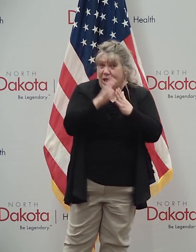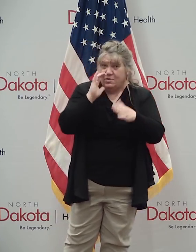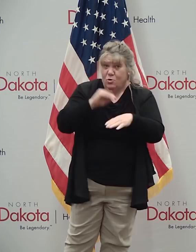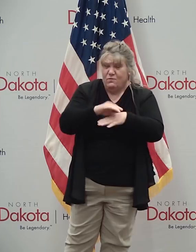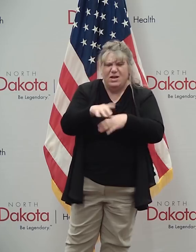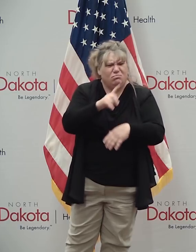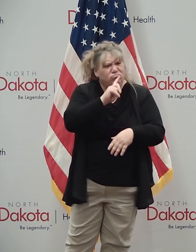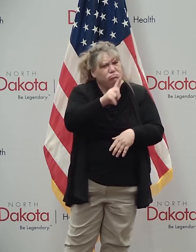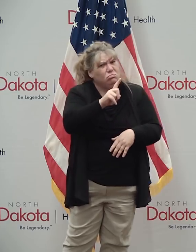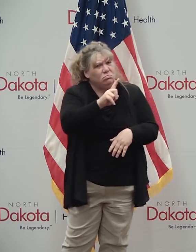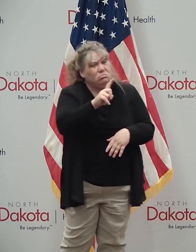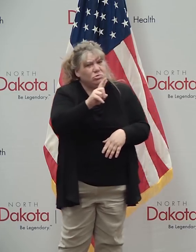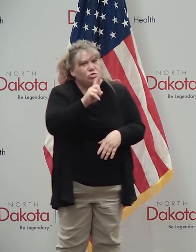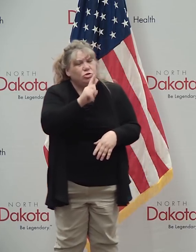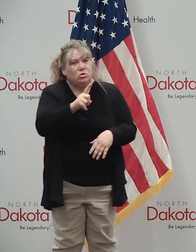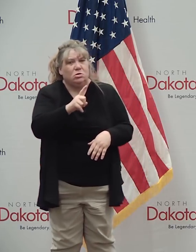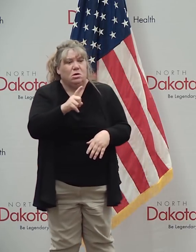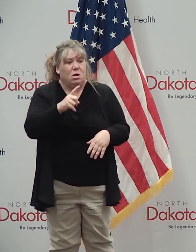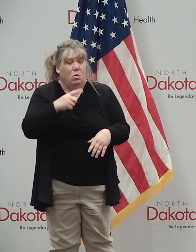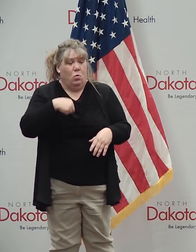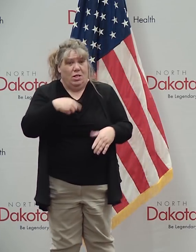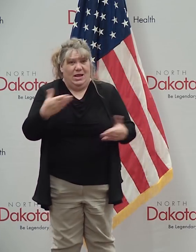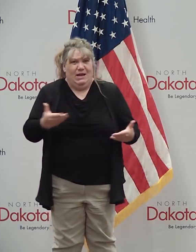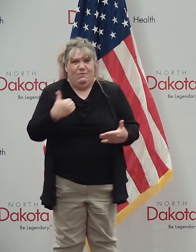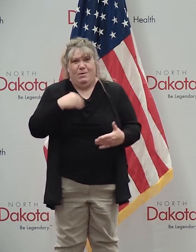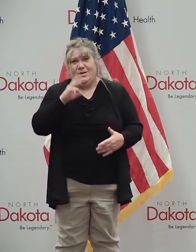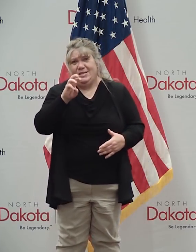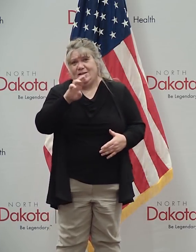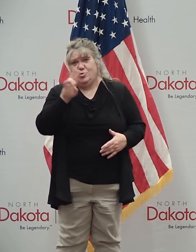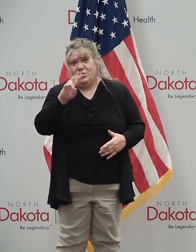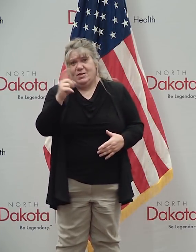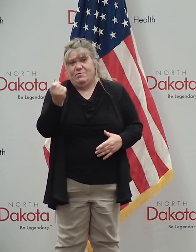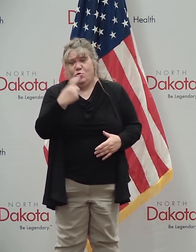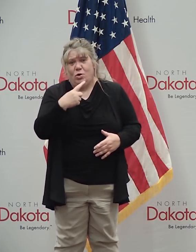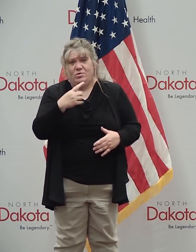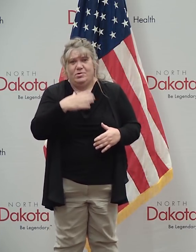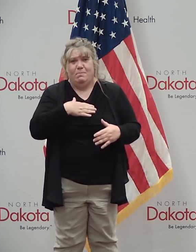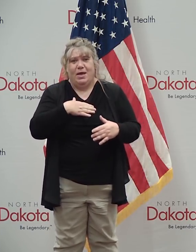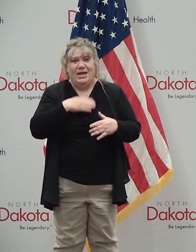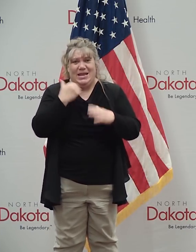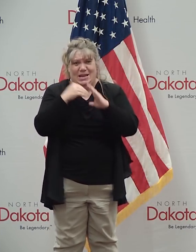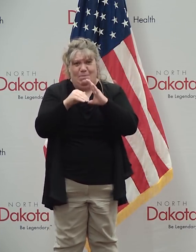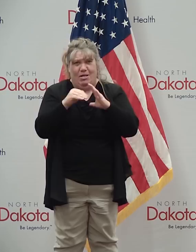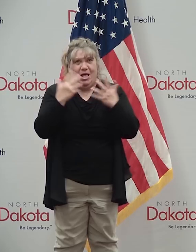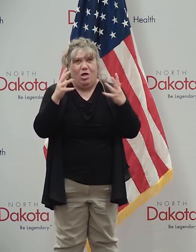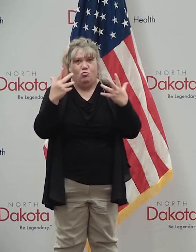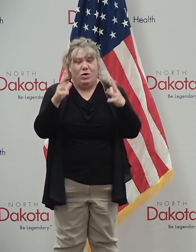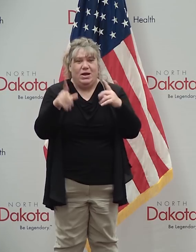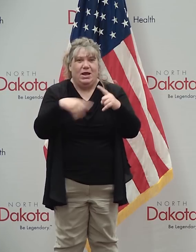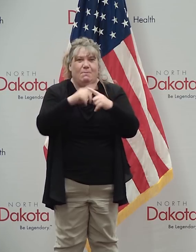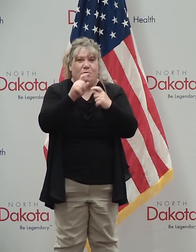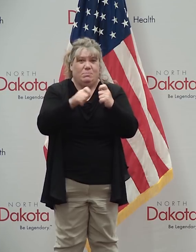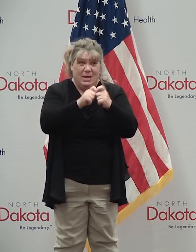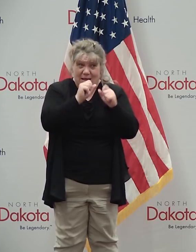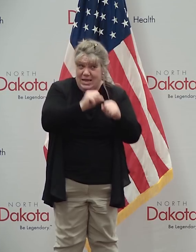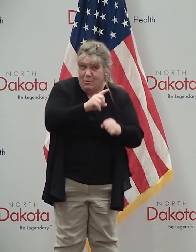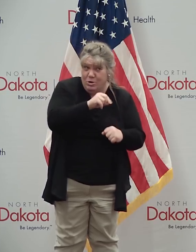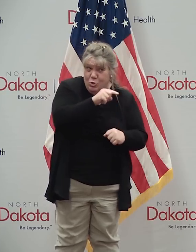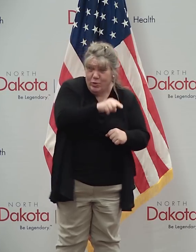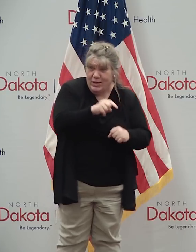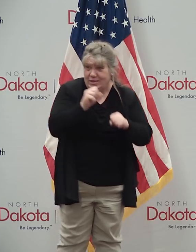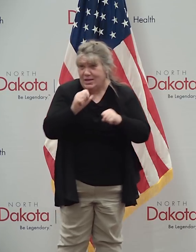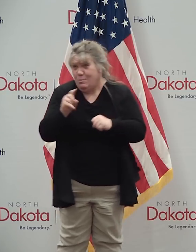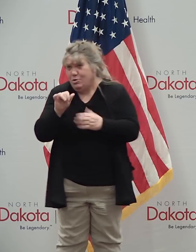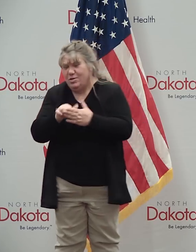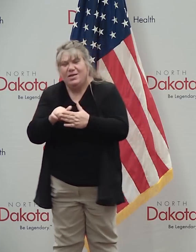advice? Certainly. In fact, while I've been sitting here, I have about 6 or 7 questions in my inbox, and my email inbox, about specific, can we do this, can we do that? And